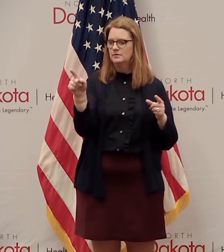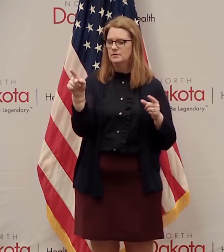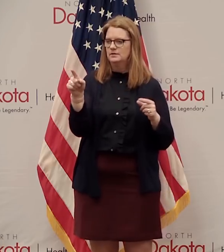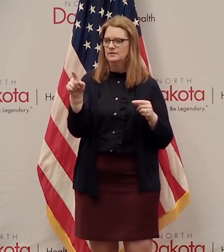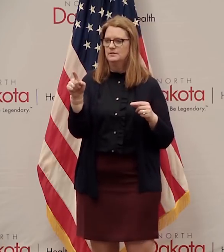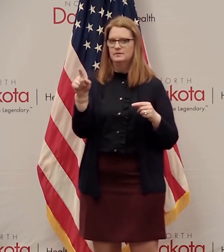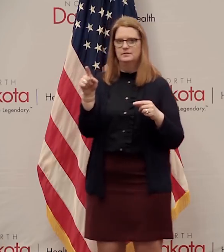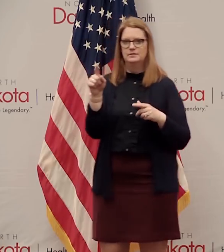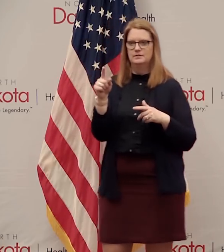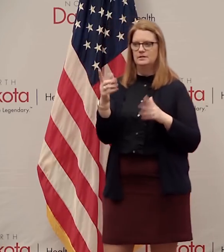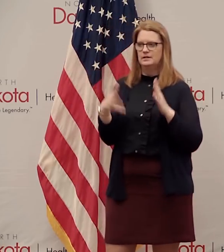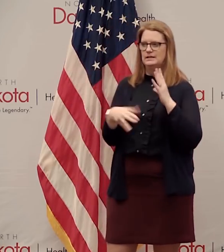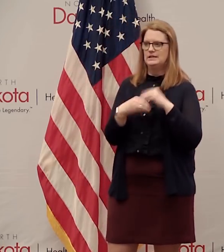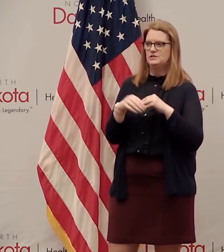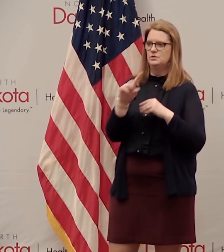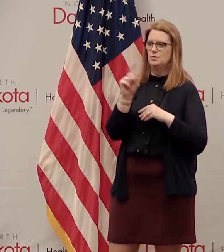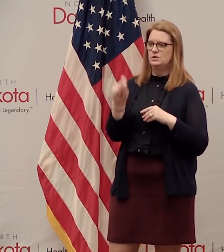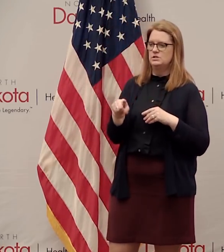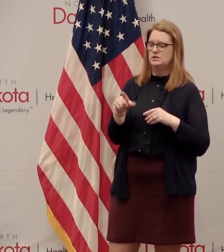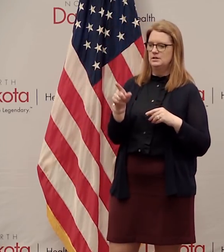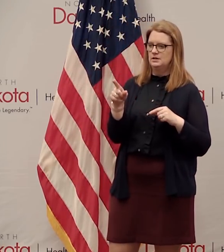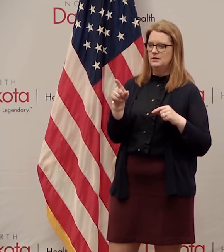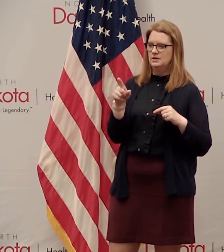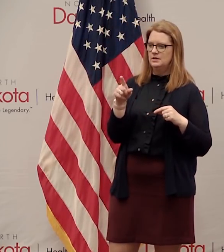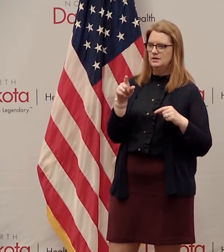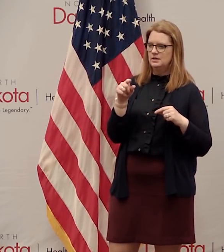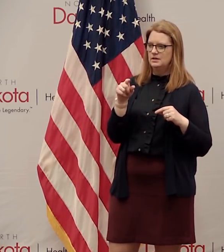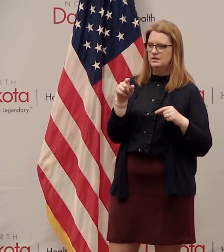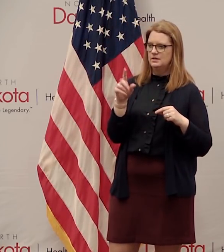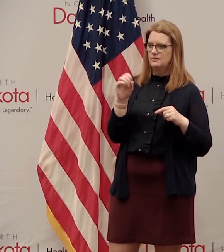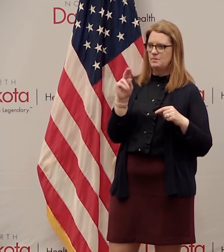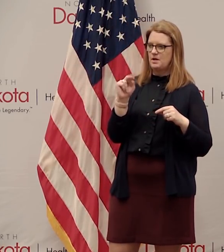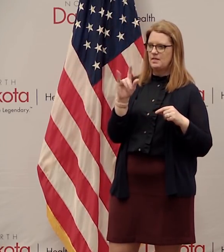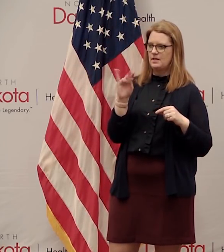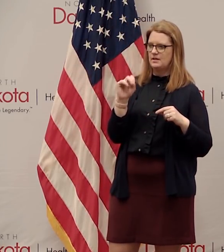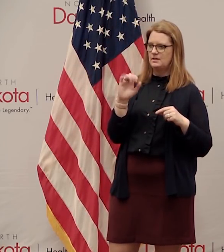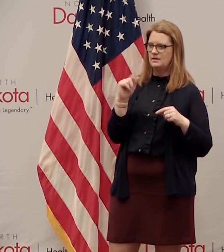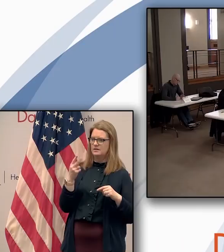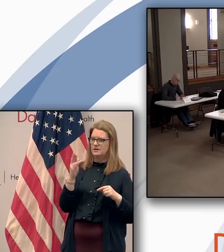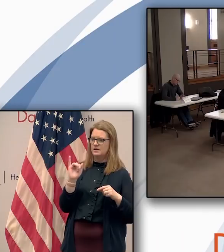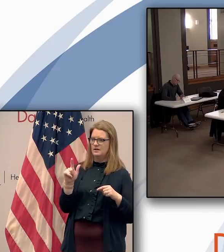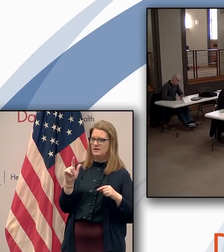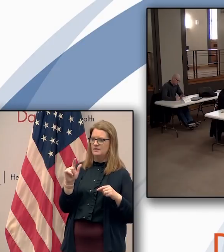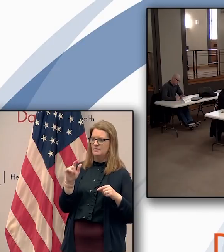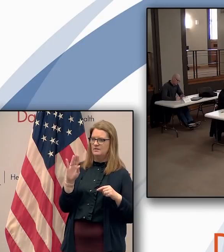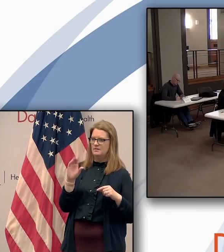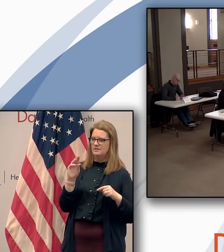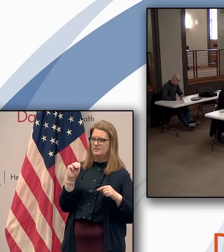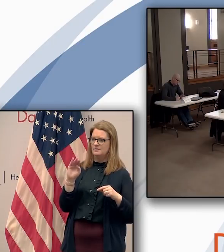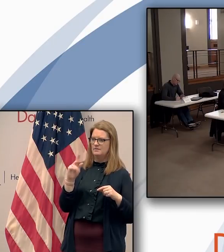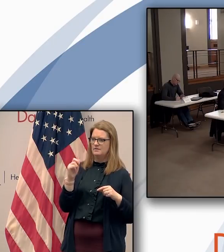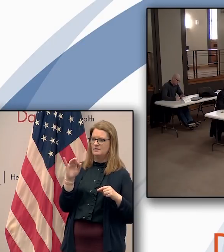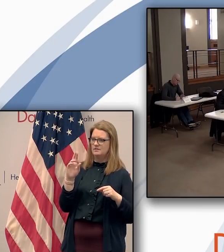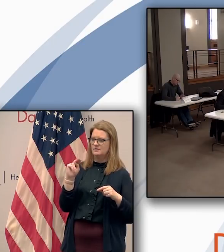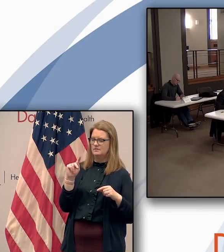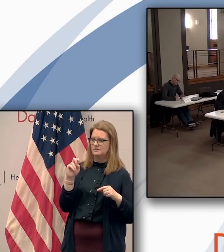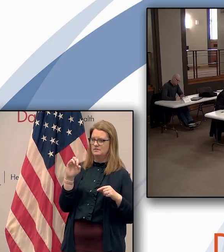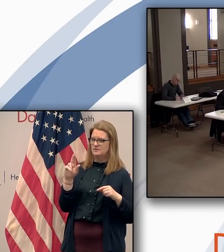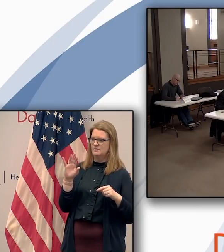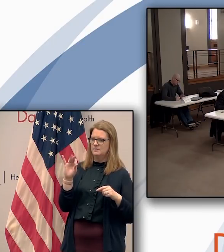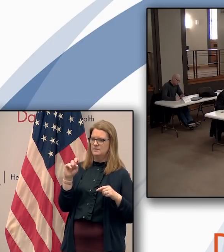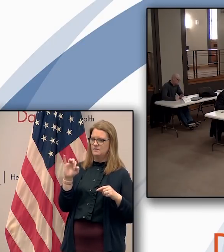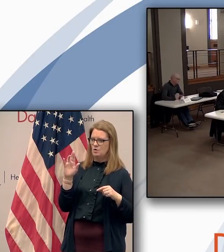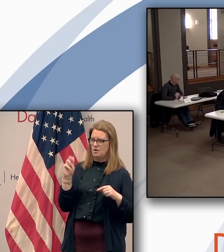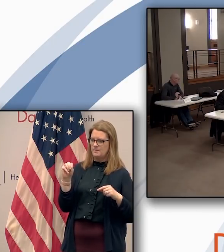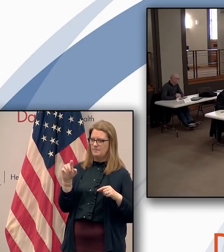Okay, follow up to the economic question? Yep. Okay, coming from online. April Baumgarten with the Forum of